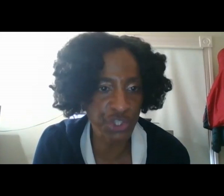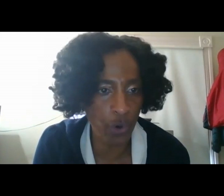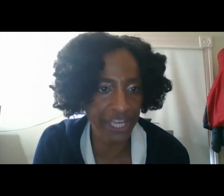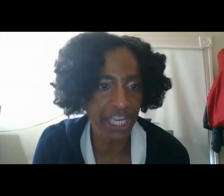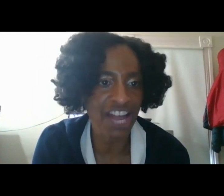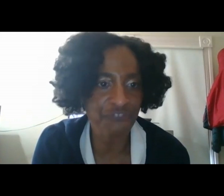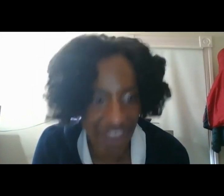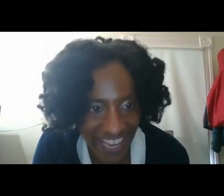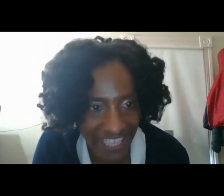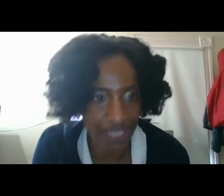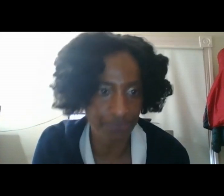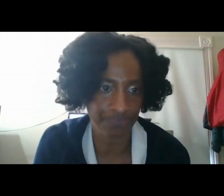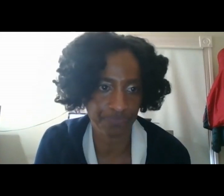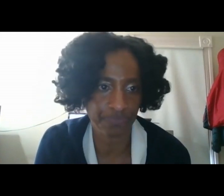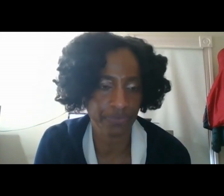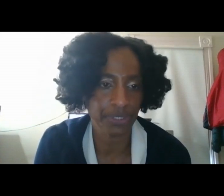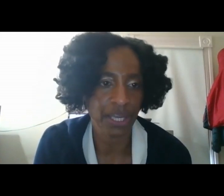Madeline Joy Fay,